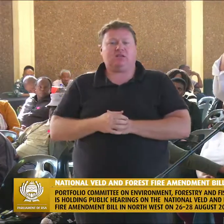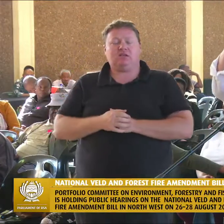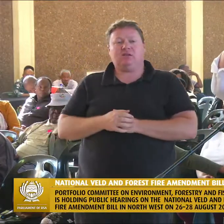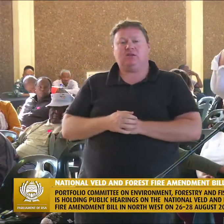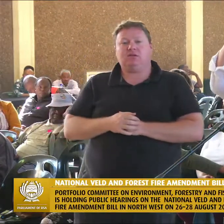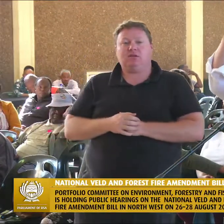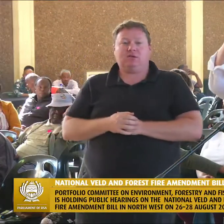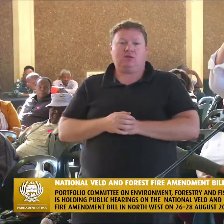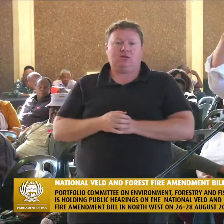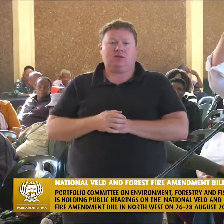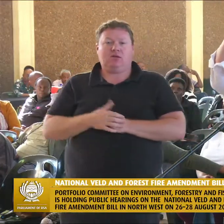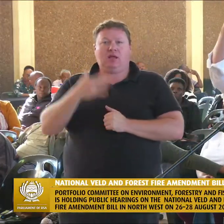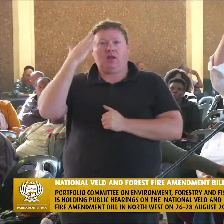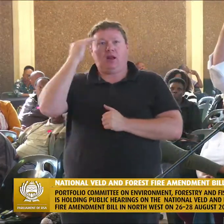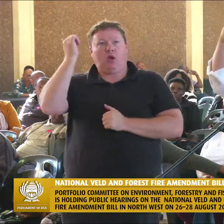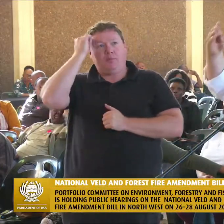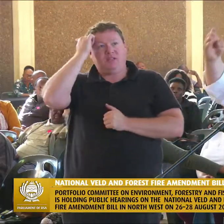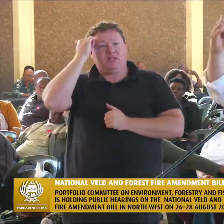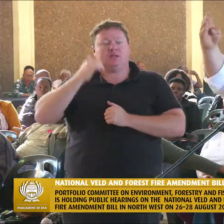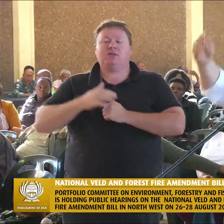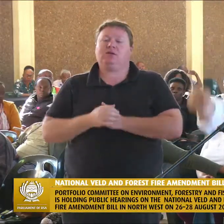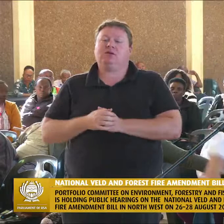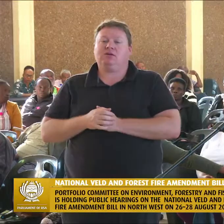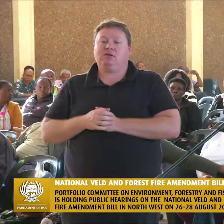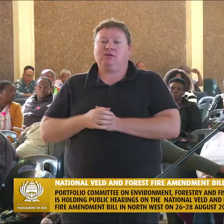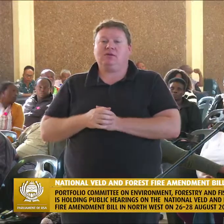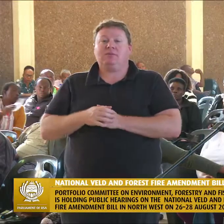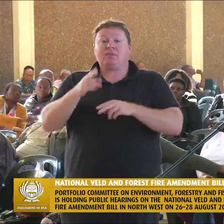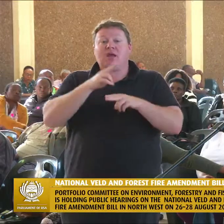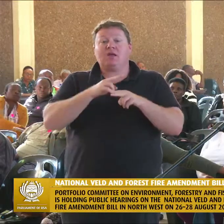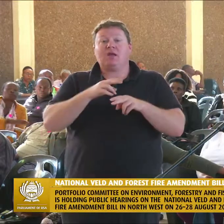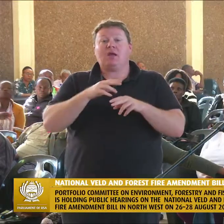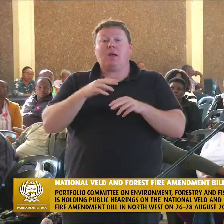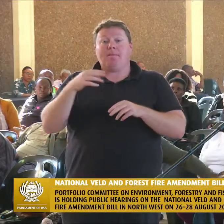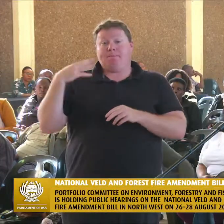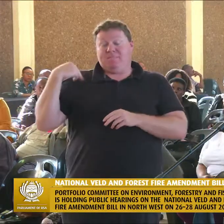the national minister declared a state of disaster for floods